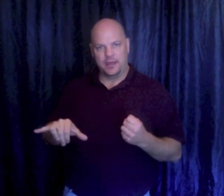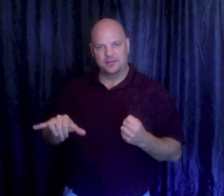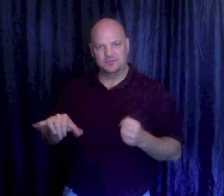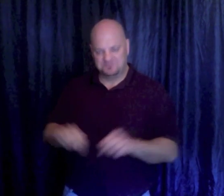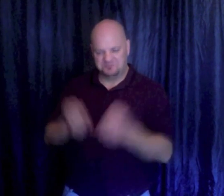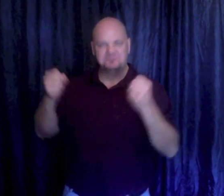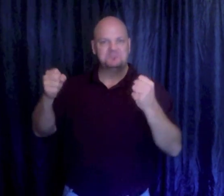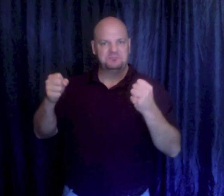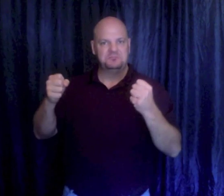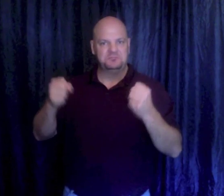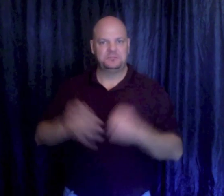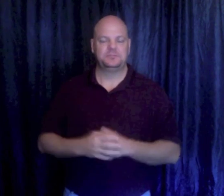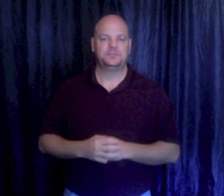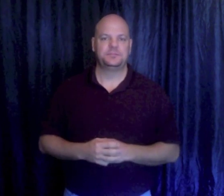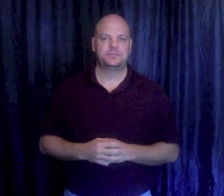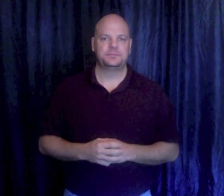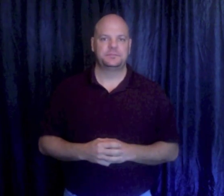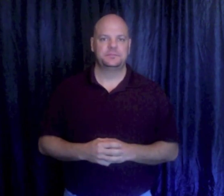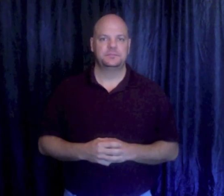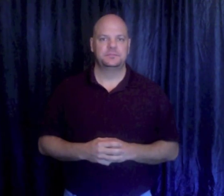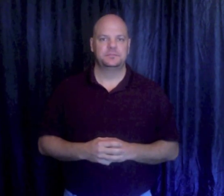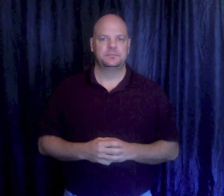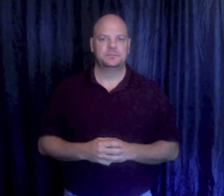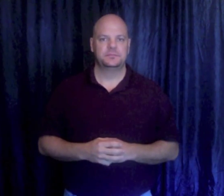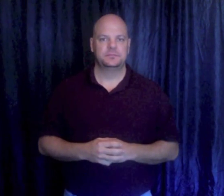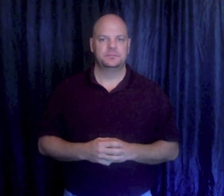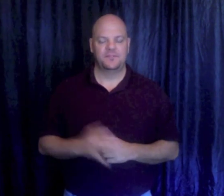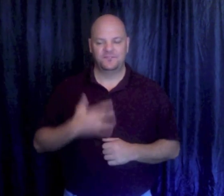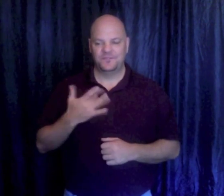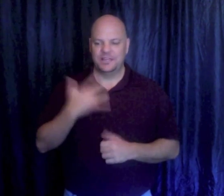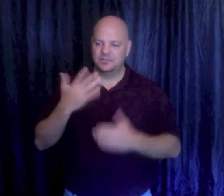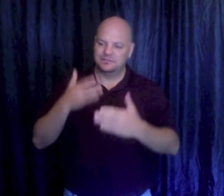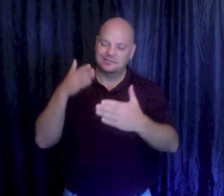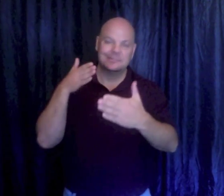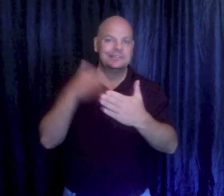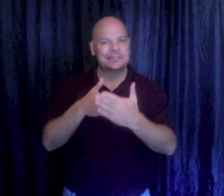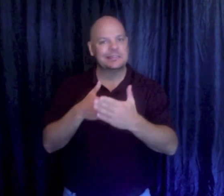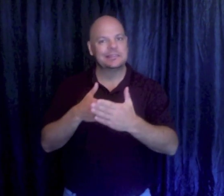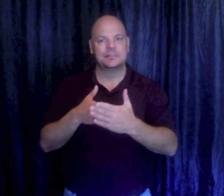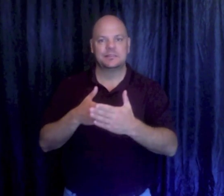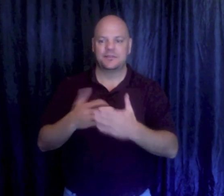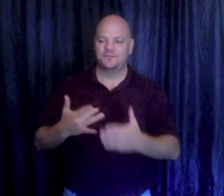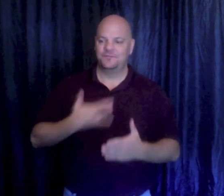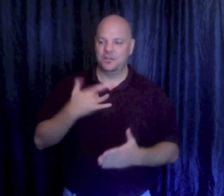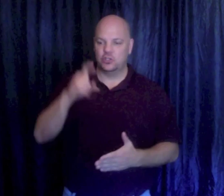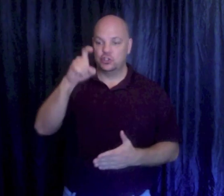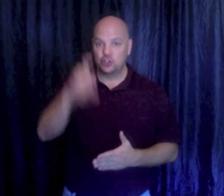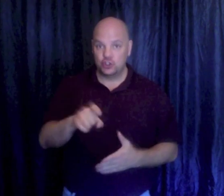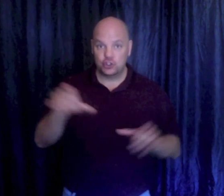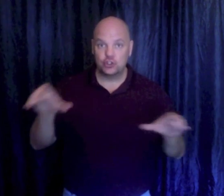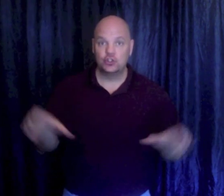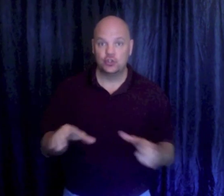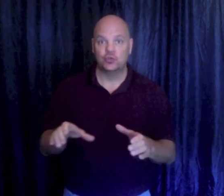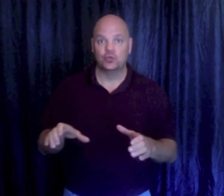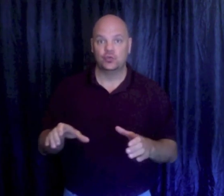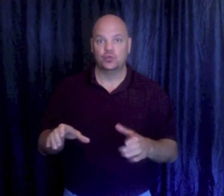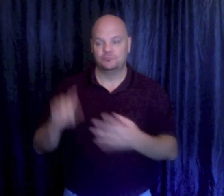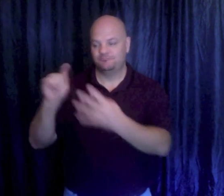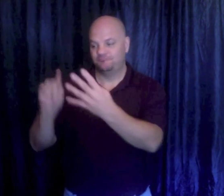It's a violation of it goes against what they think an interpreter should be doing this. And that's why they think it's a limit. I'm not supposed to be doing